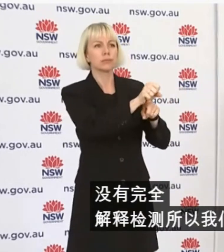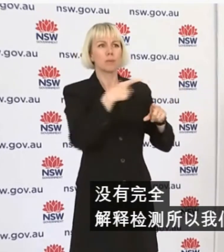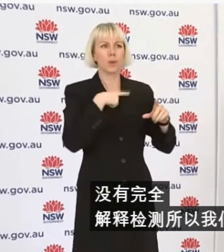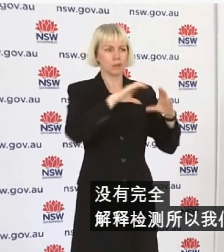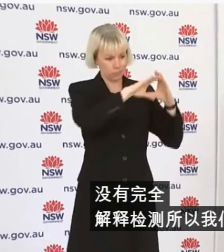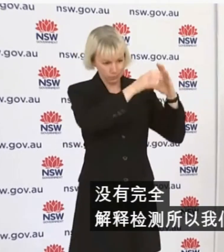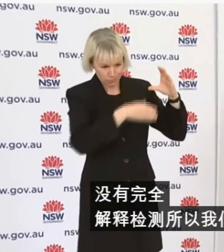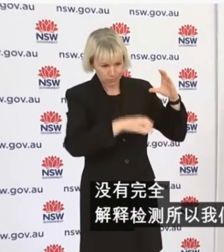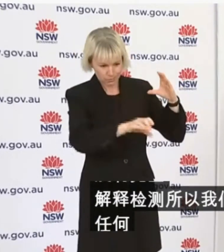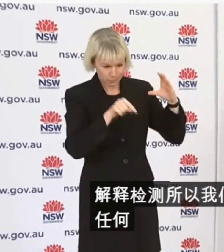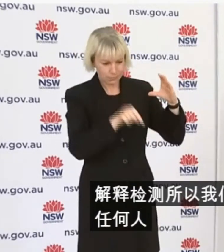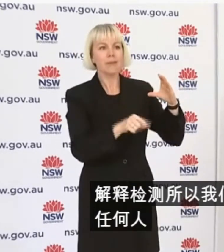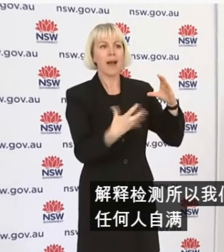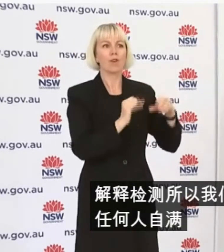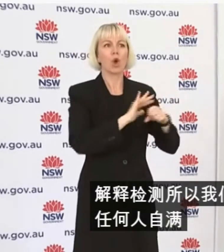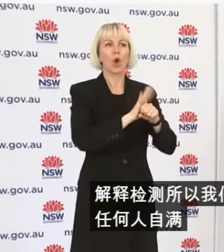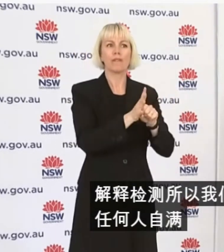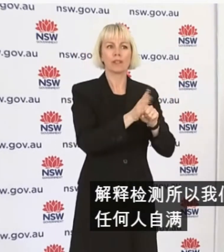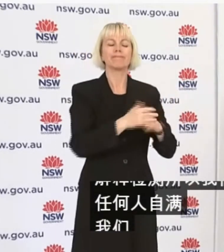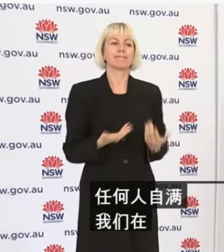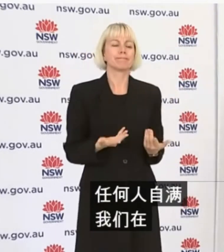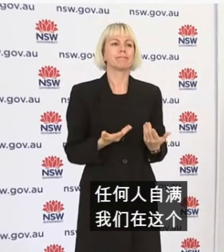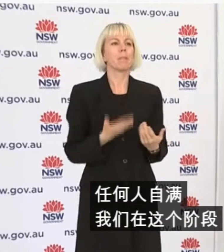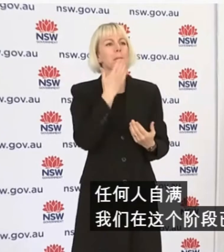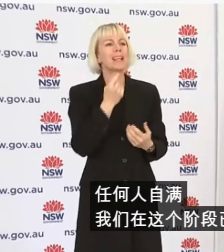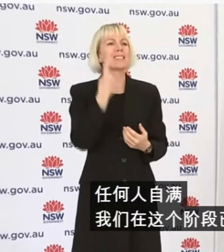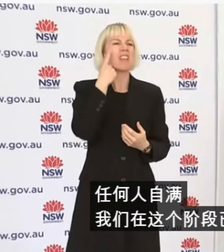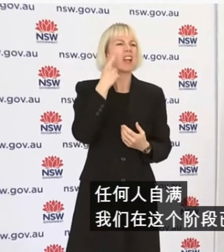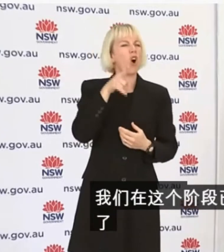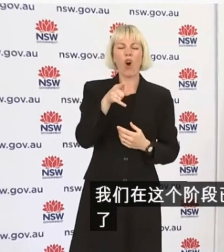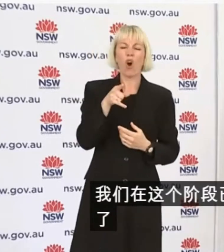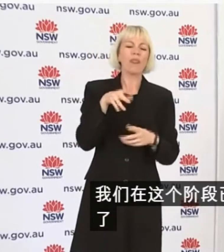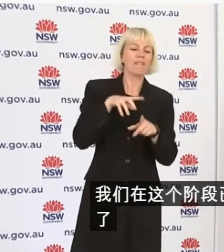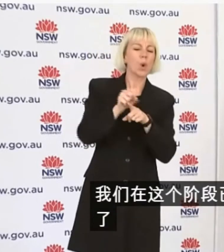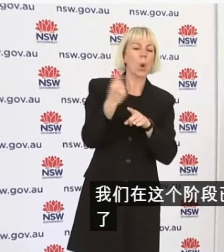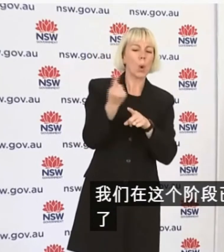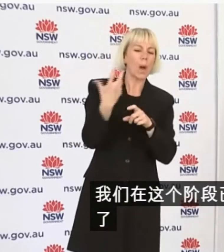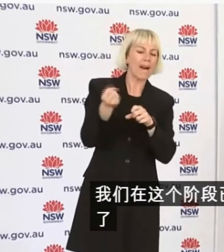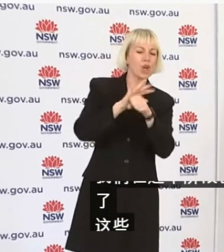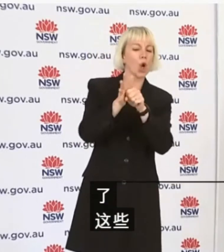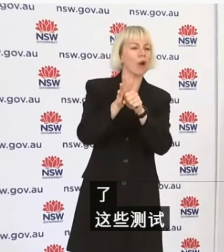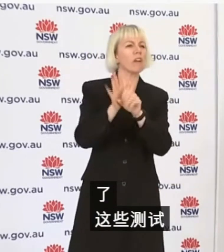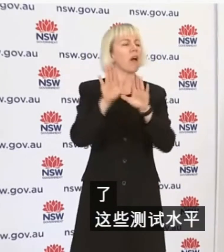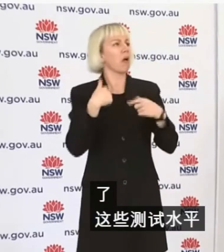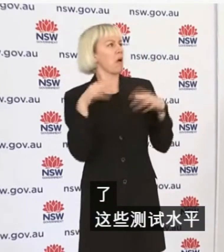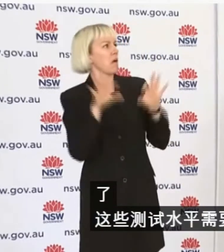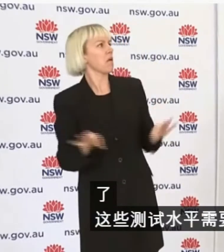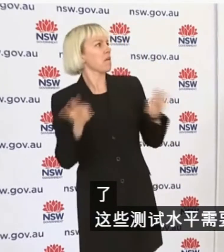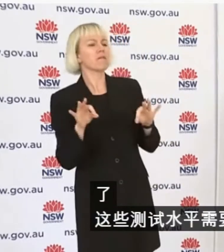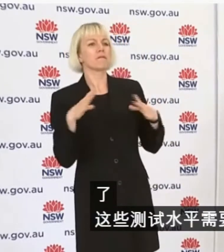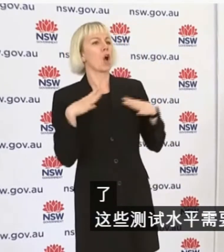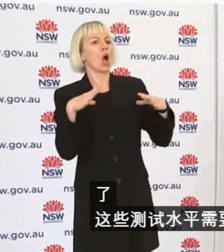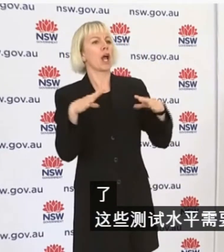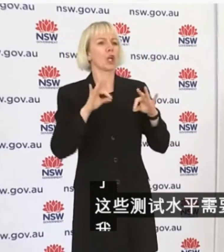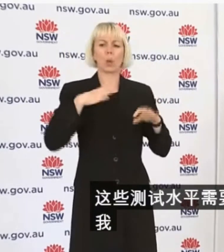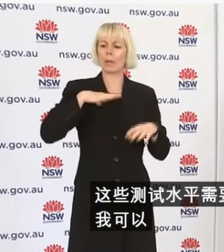and so we don't want anyone to be complacent that we have got the full picture at this stage. So again, those testing levels need